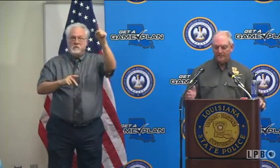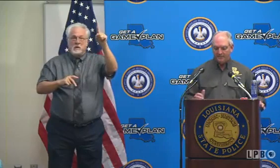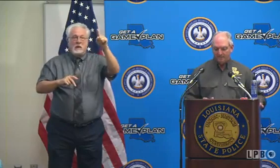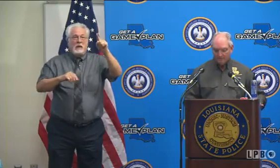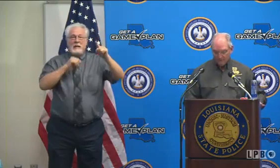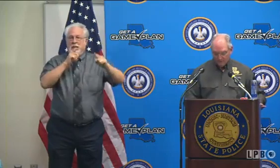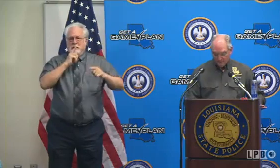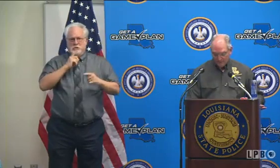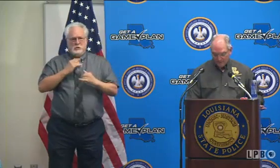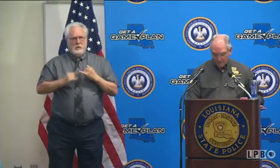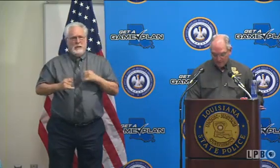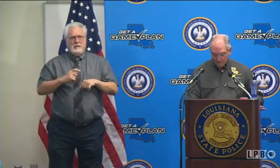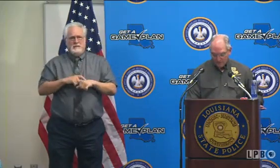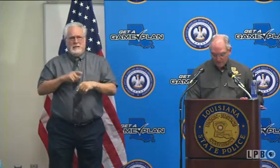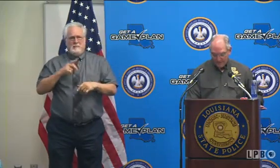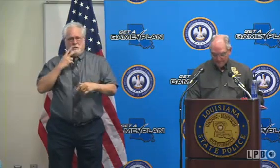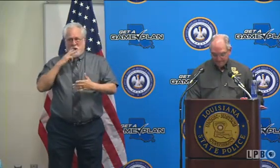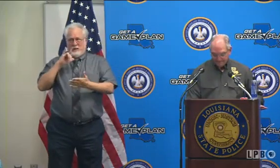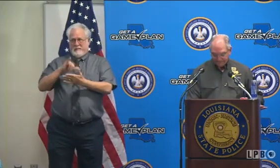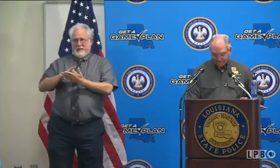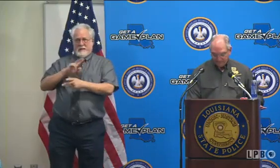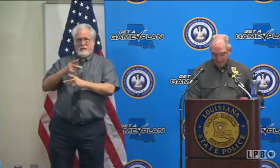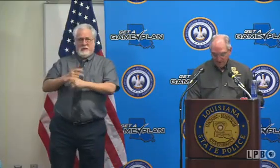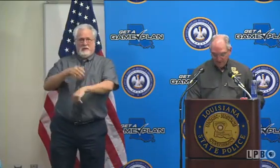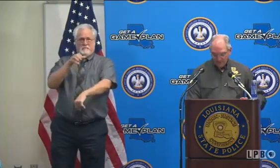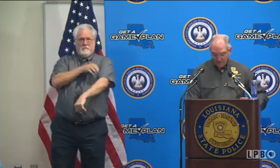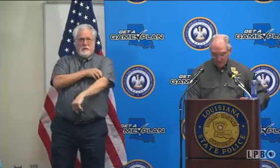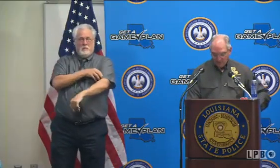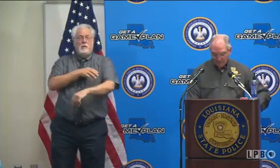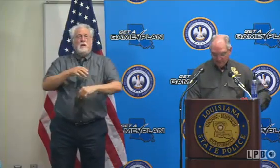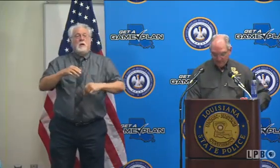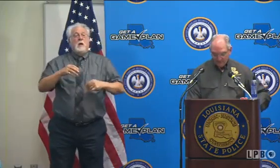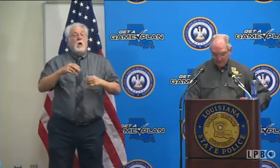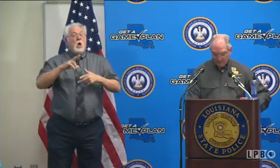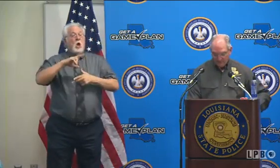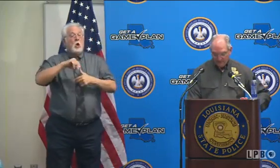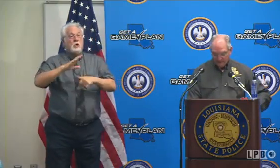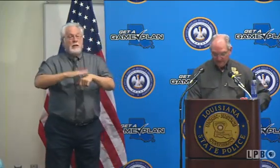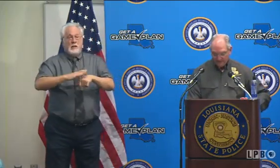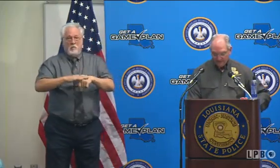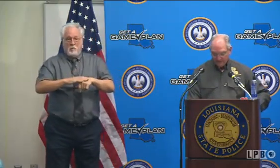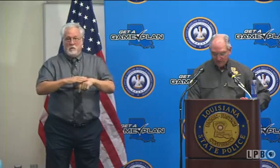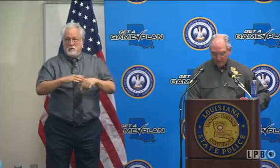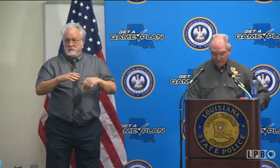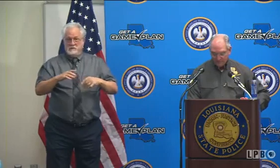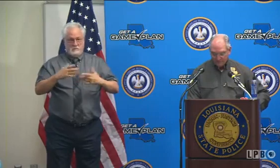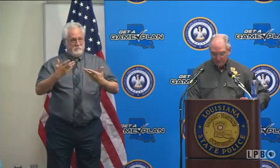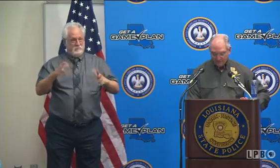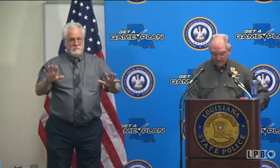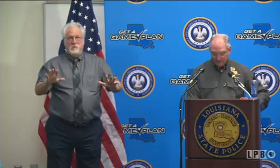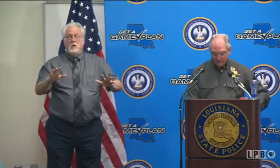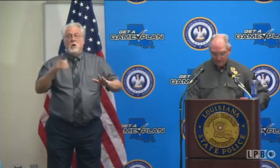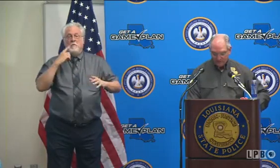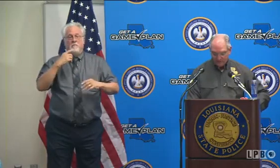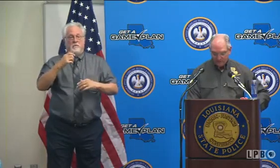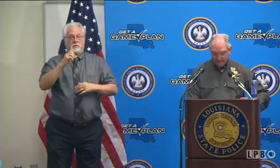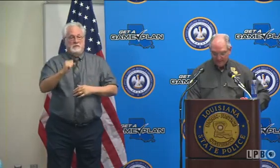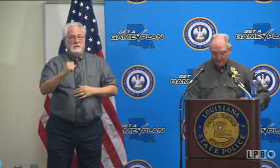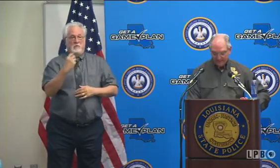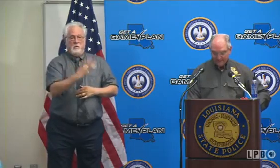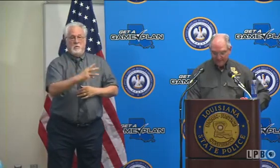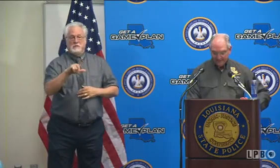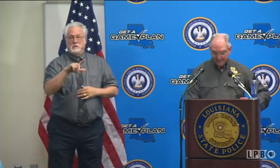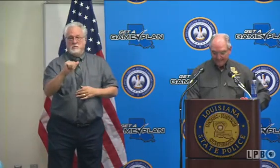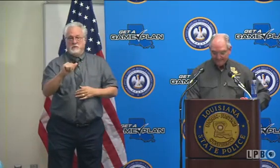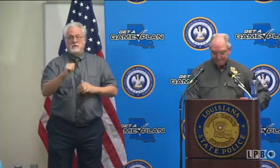the last time that we saw that. Hurricane warnings are in effect, as you know, for most of southwest